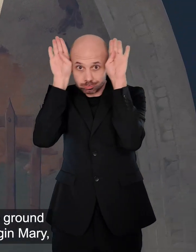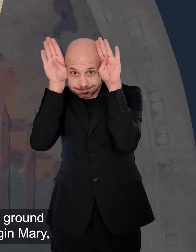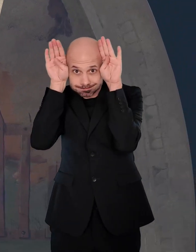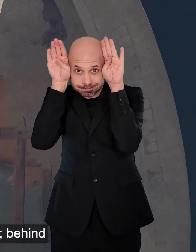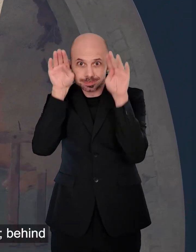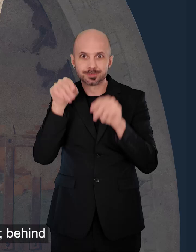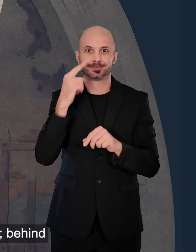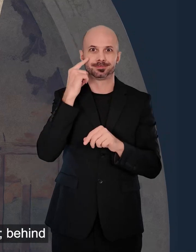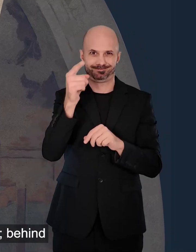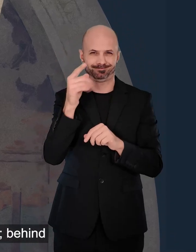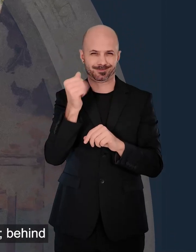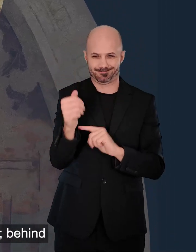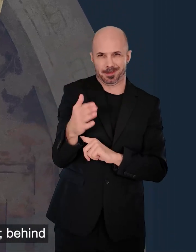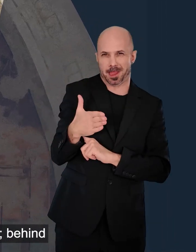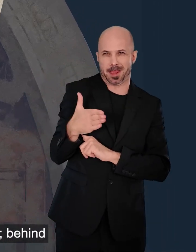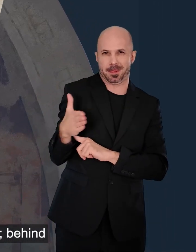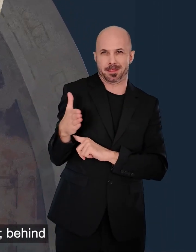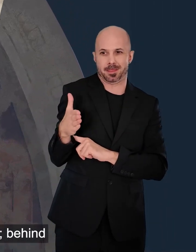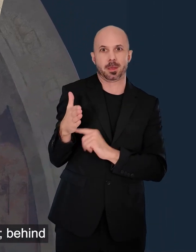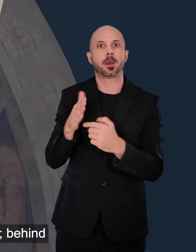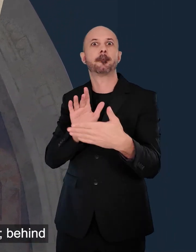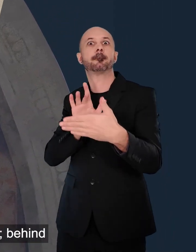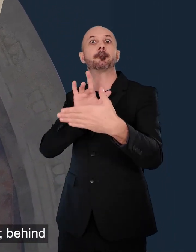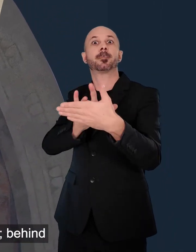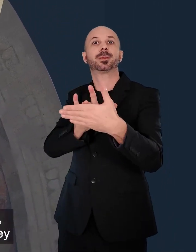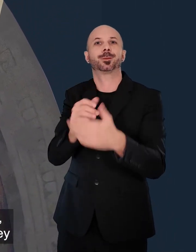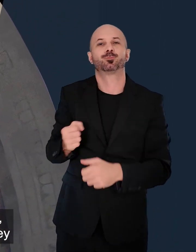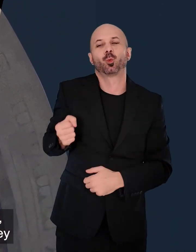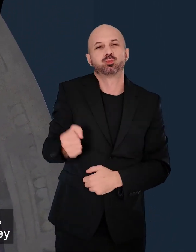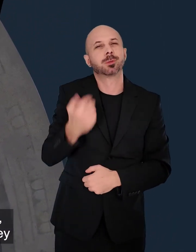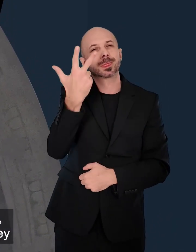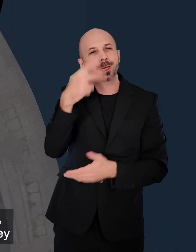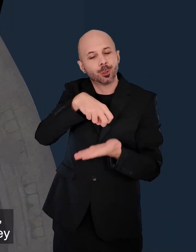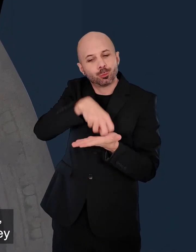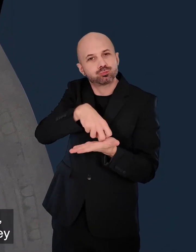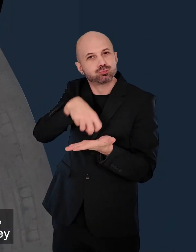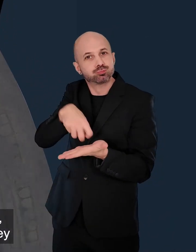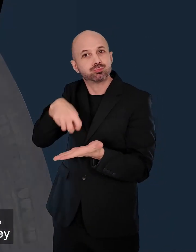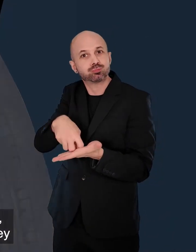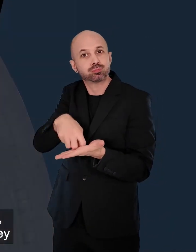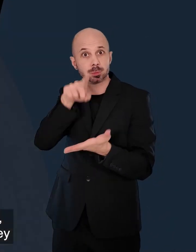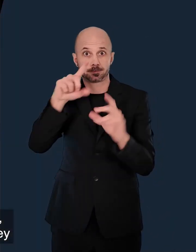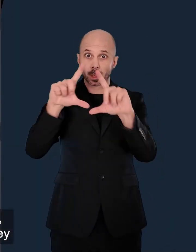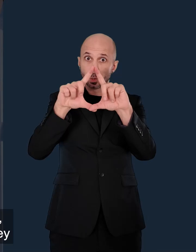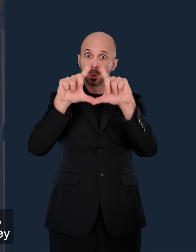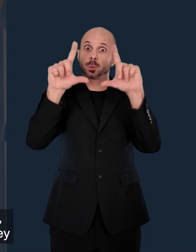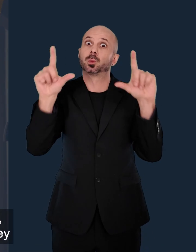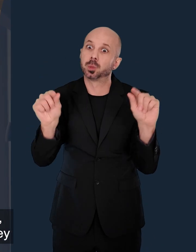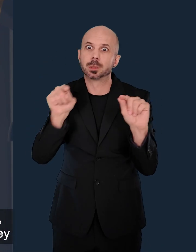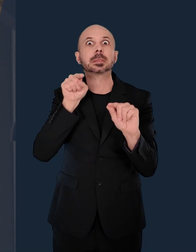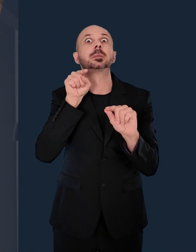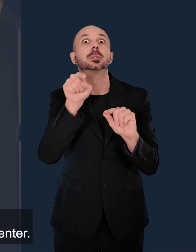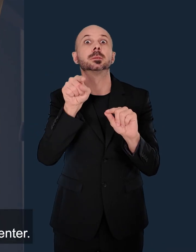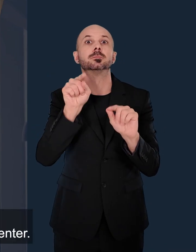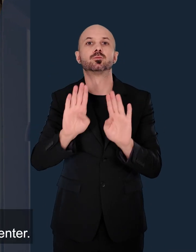Virgin Mary, who are in a state of adoration. Behind him, in the background, are the ox and the